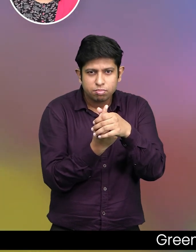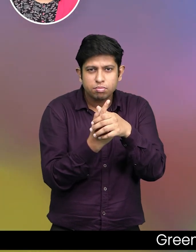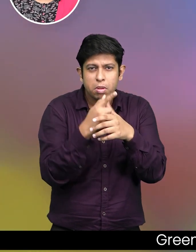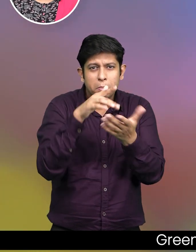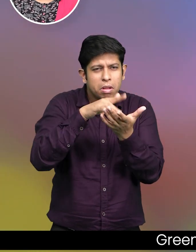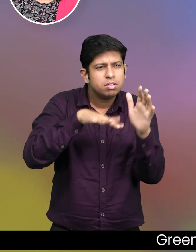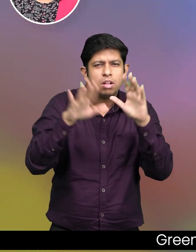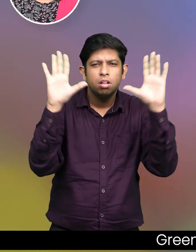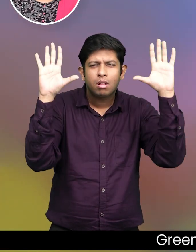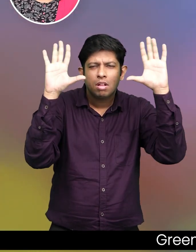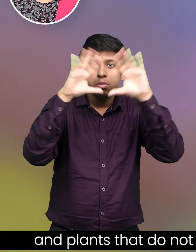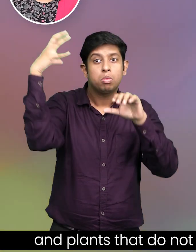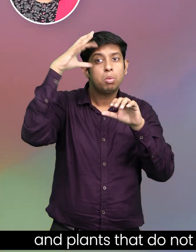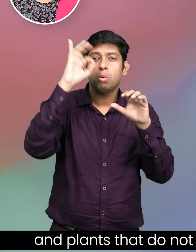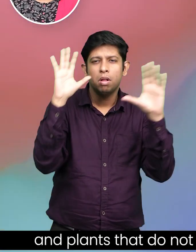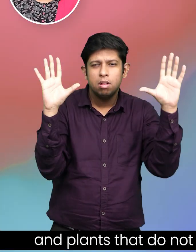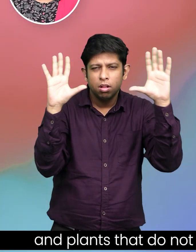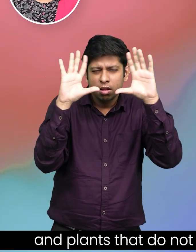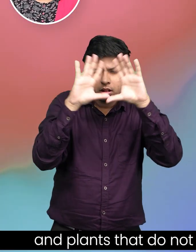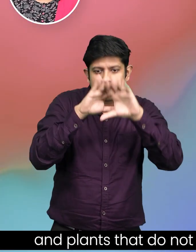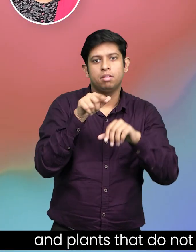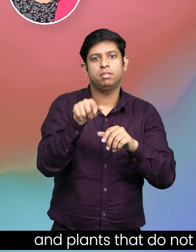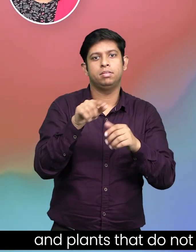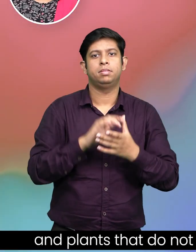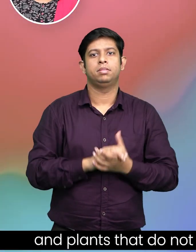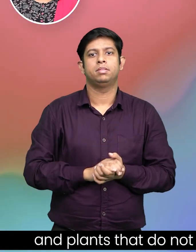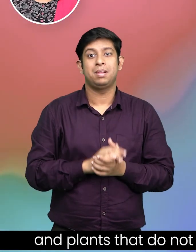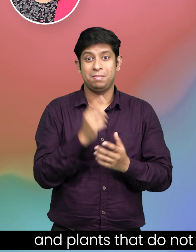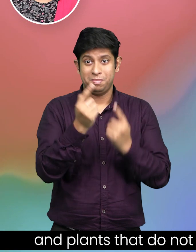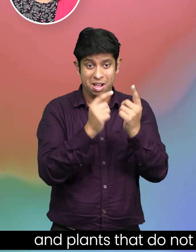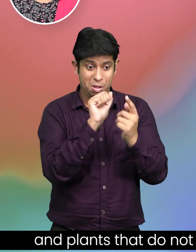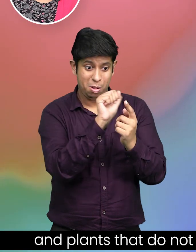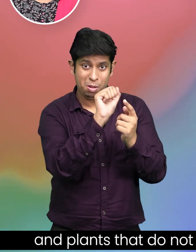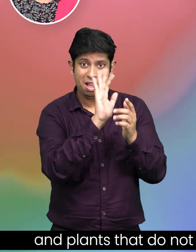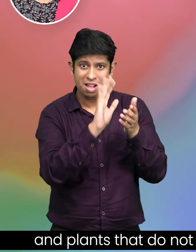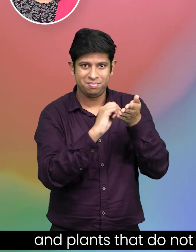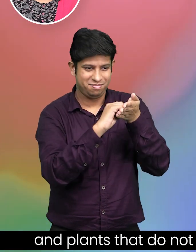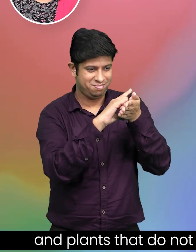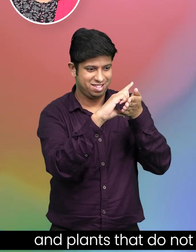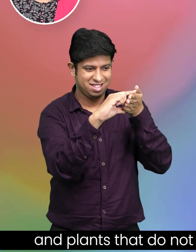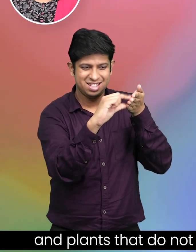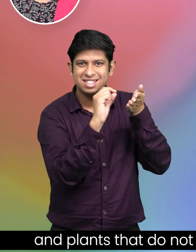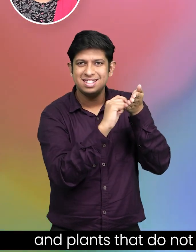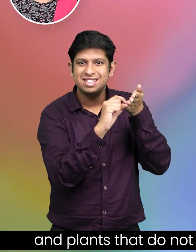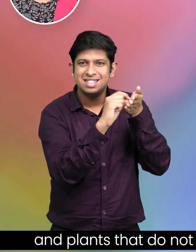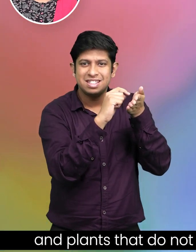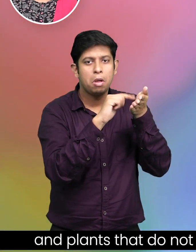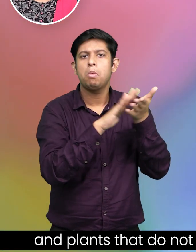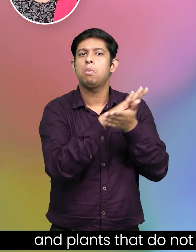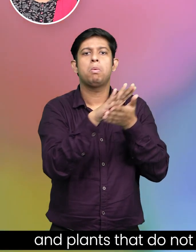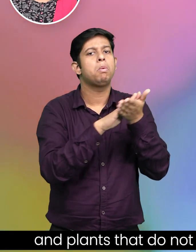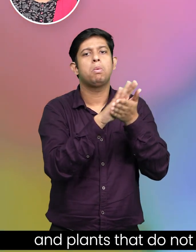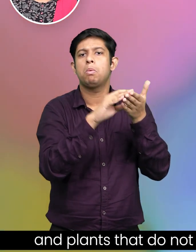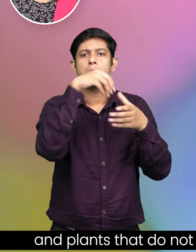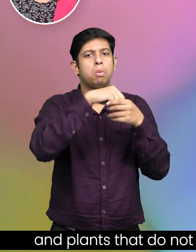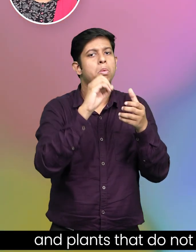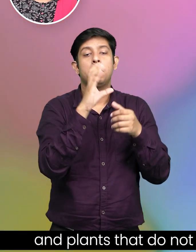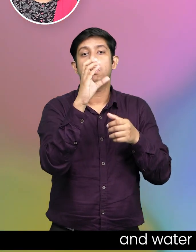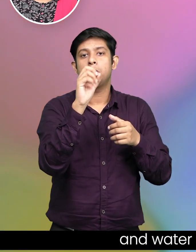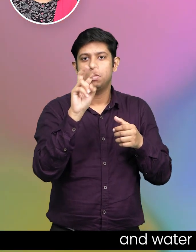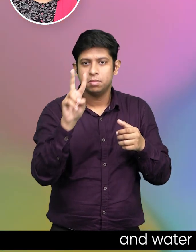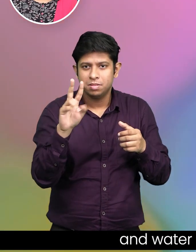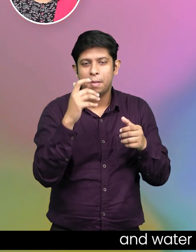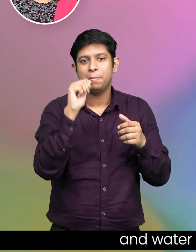in shade and plants that do not possess chlorophyll produce carbon